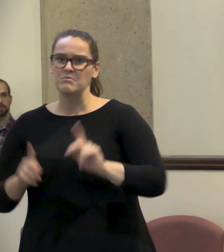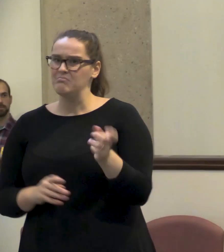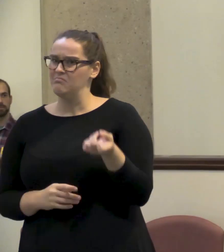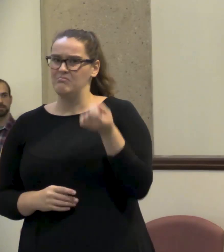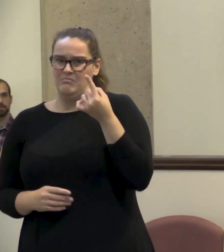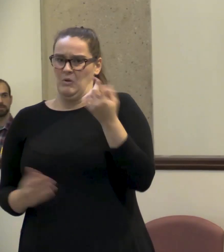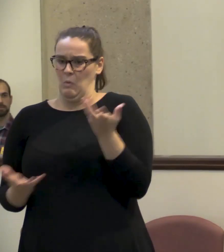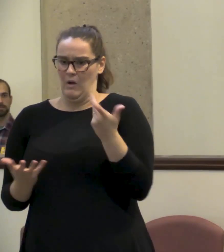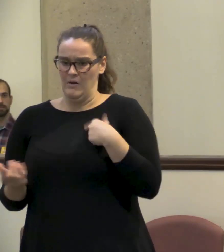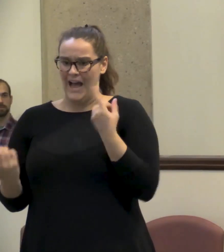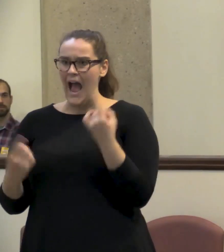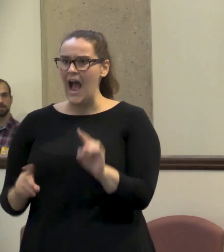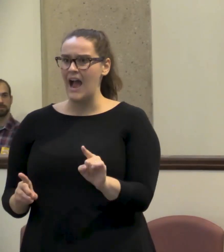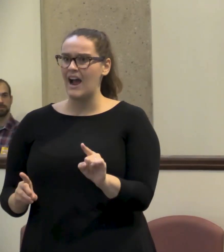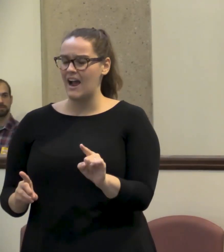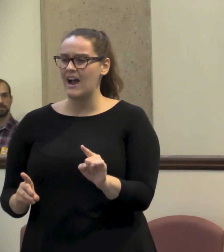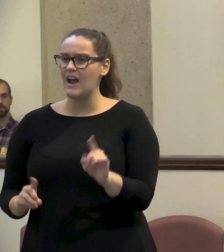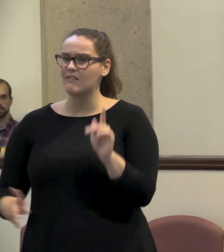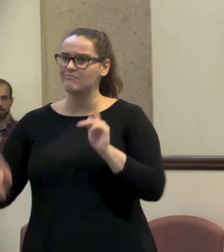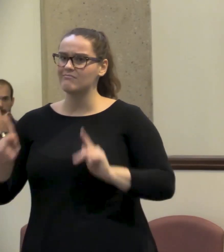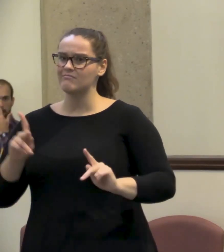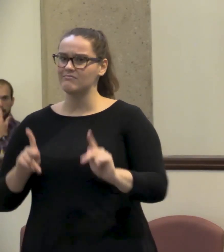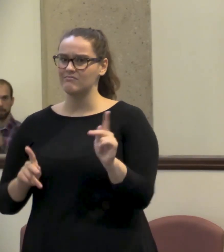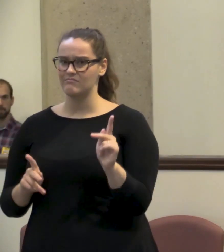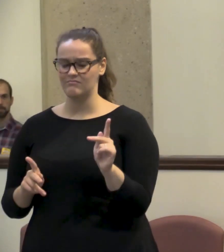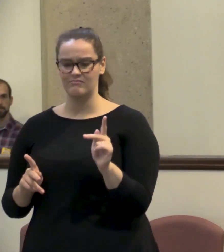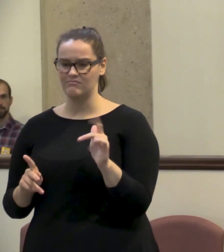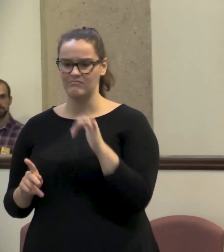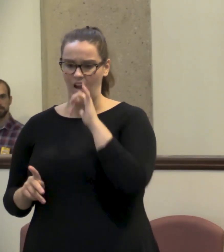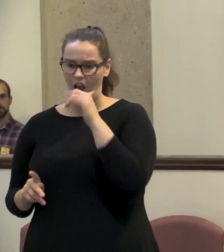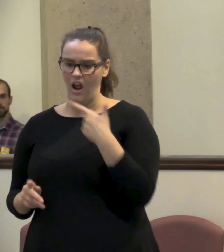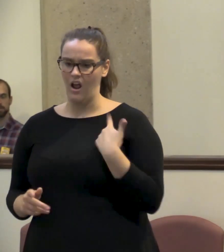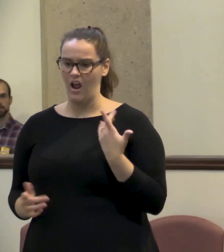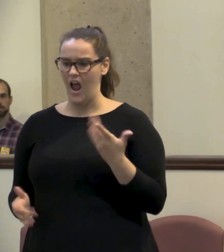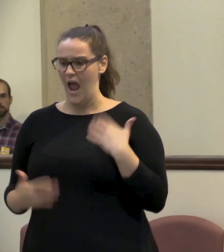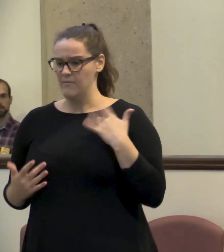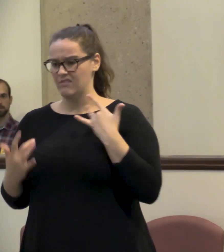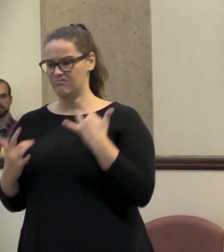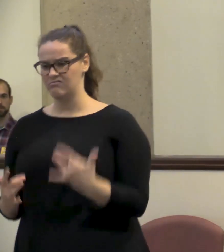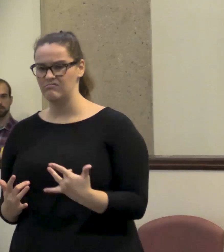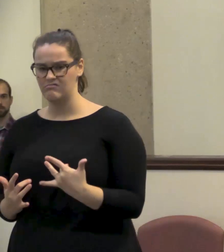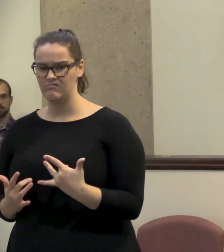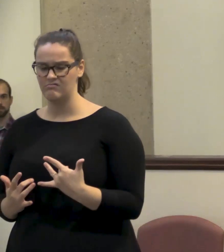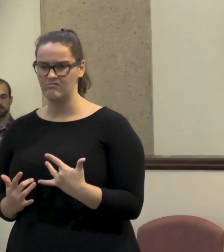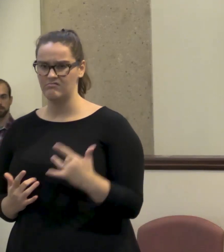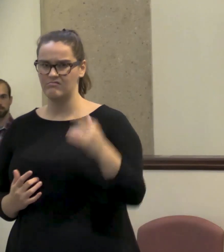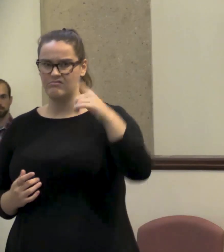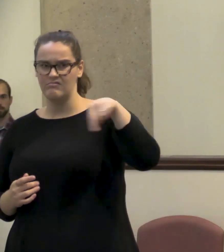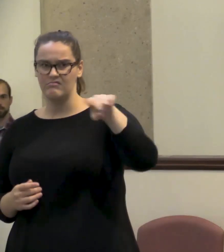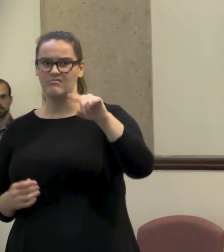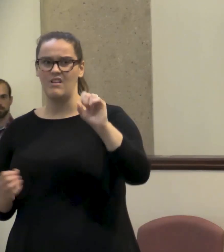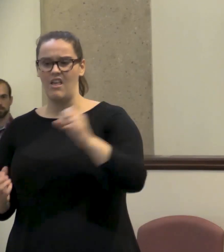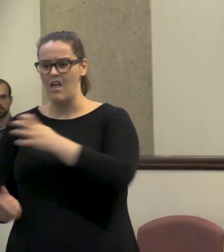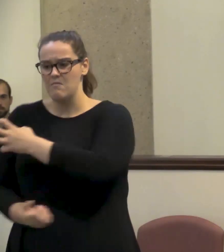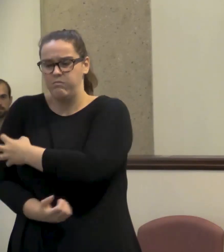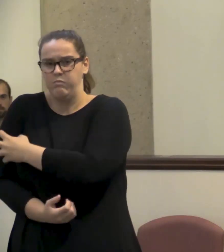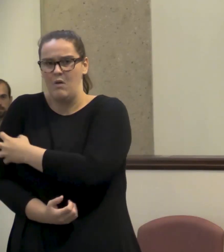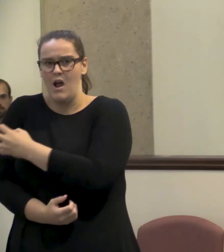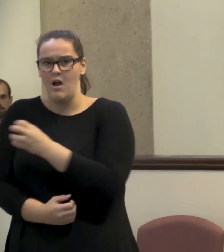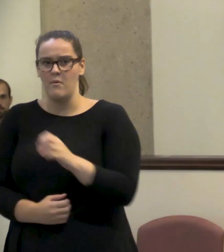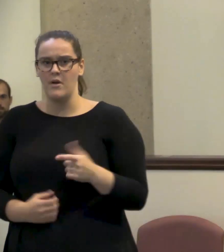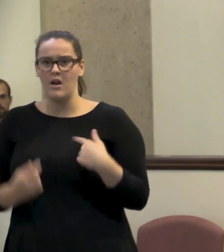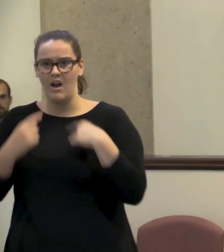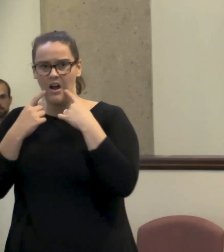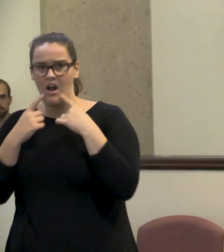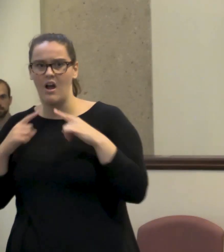going. And people were cynical about the power of popular majorities to really